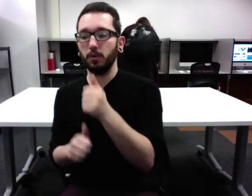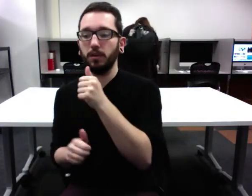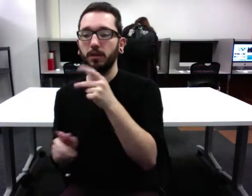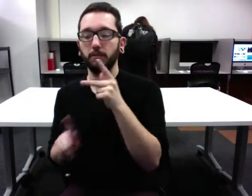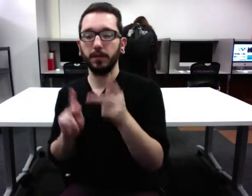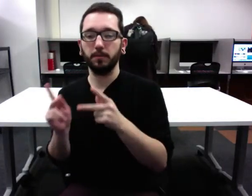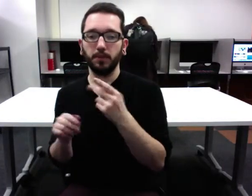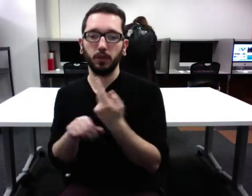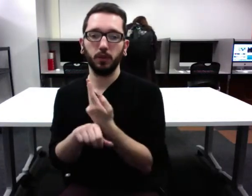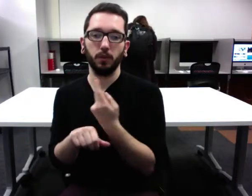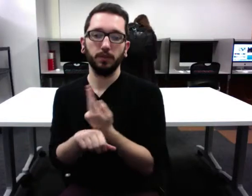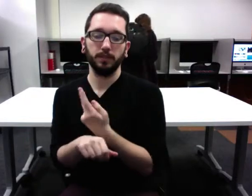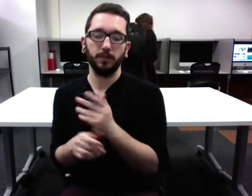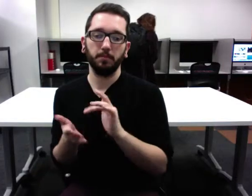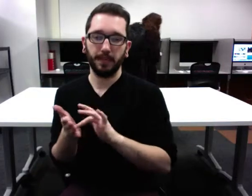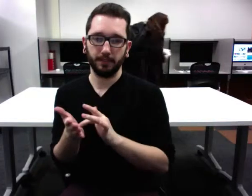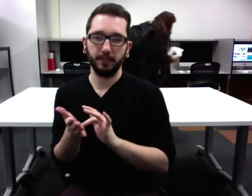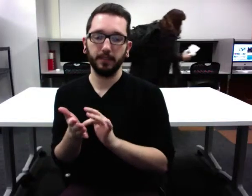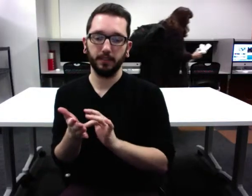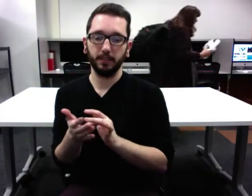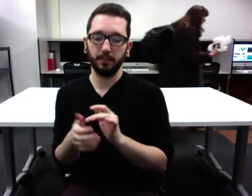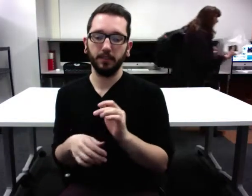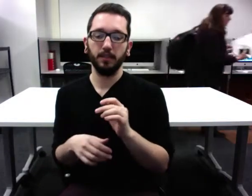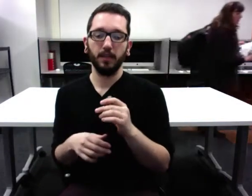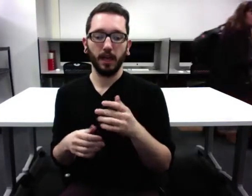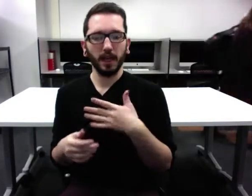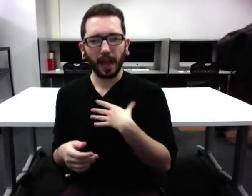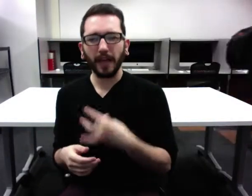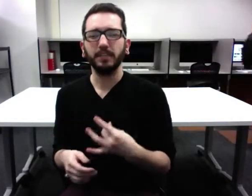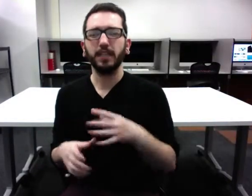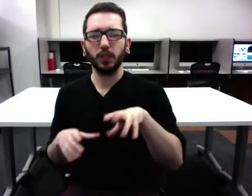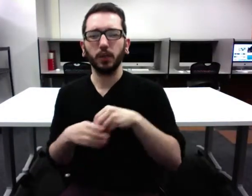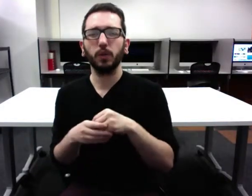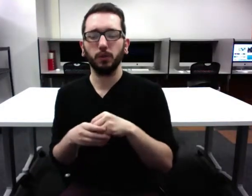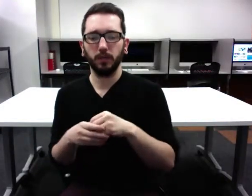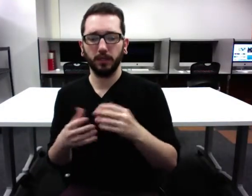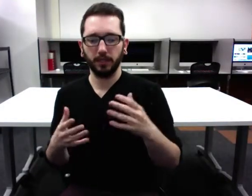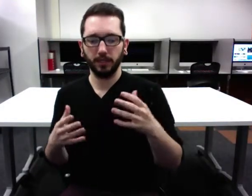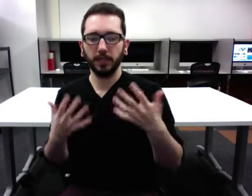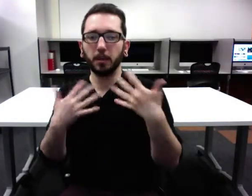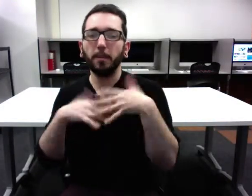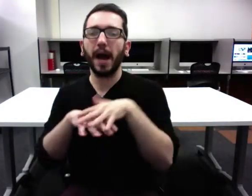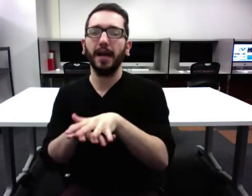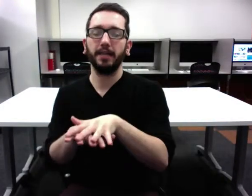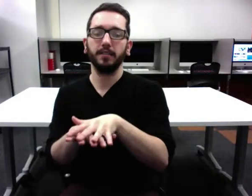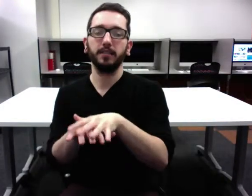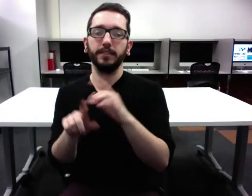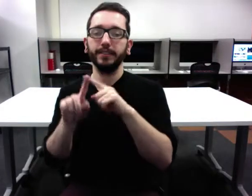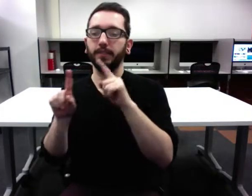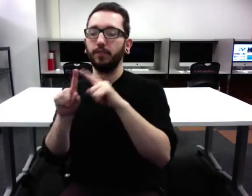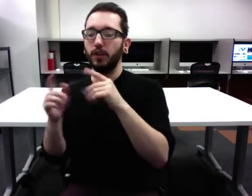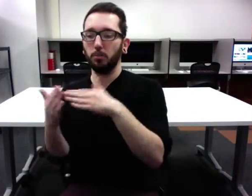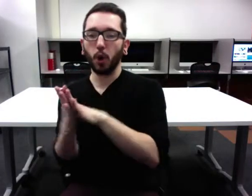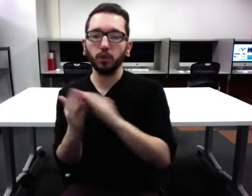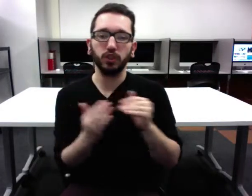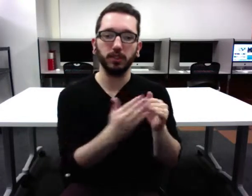medicine use it in this way. Over 90% of the people combine these approaches with conventional medicine. In fact, many of